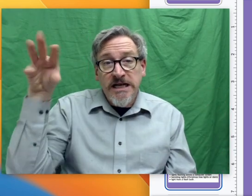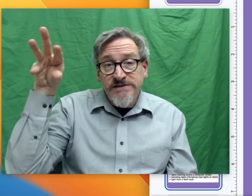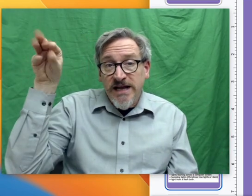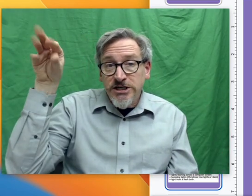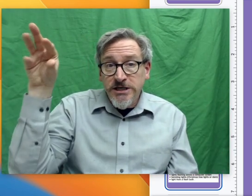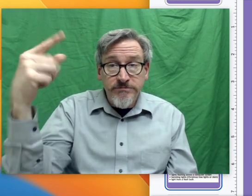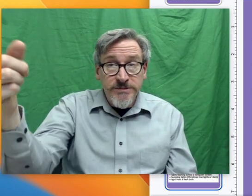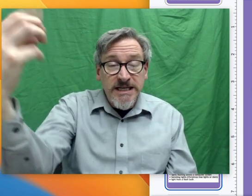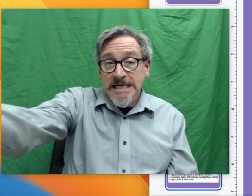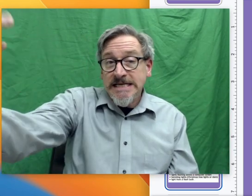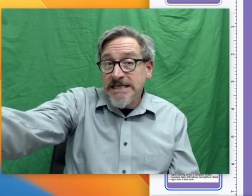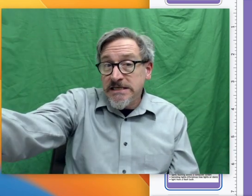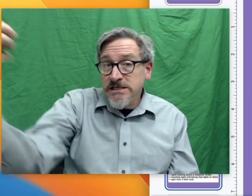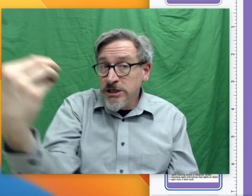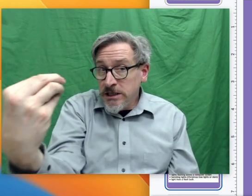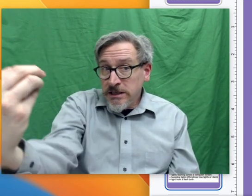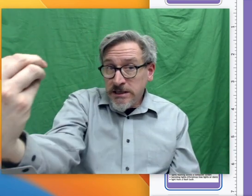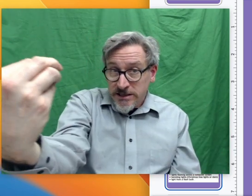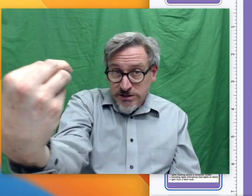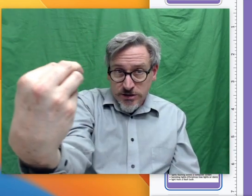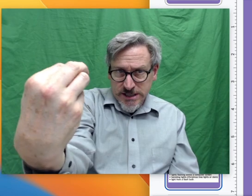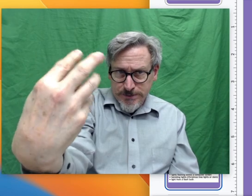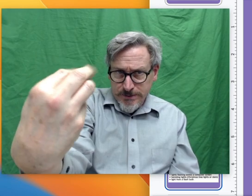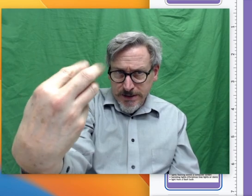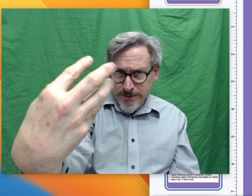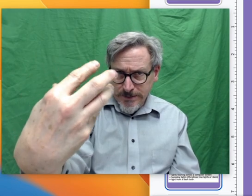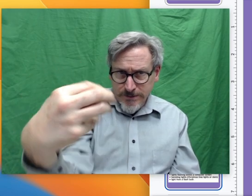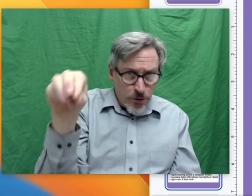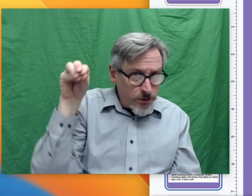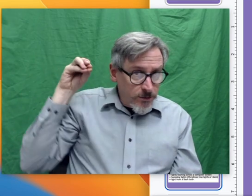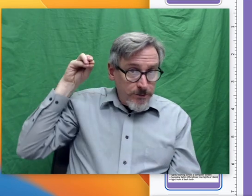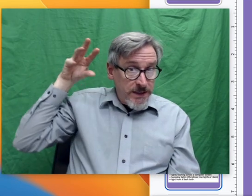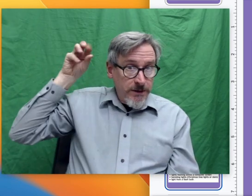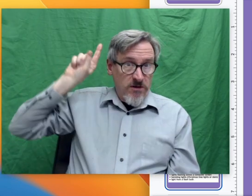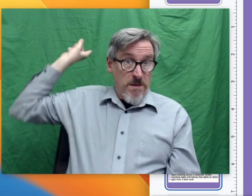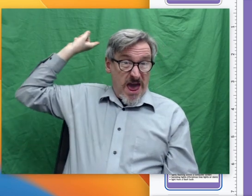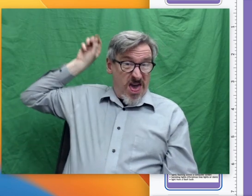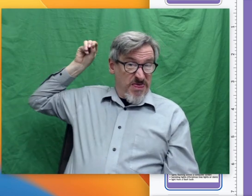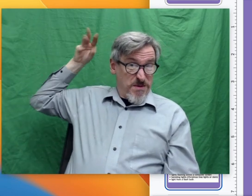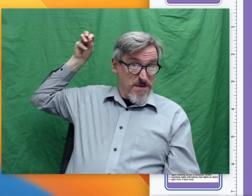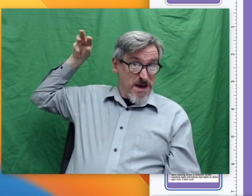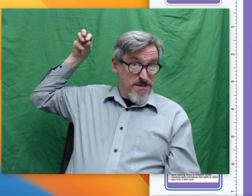lights flashing in the distance. Try to see beep, beep, beep, beep, or